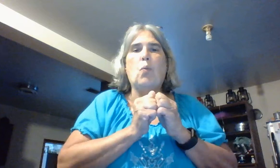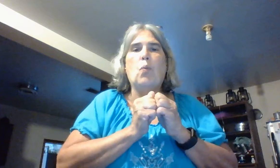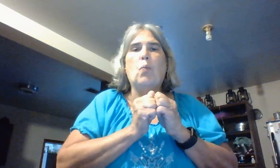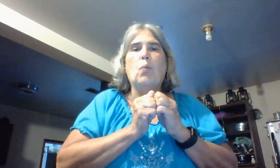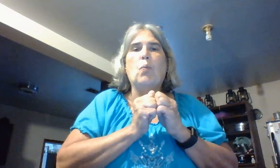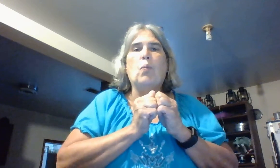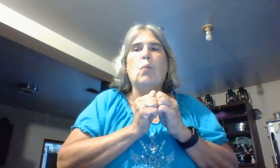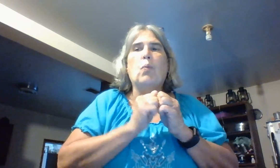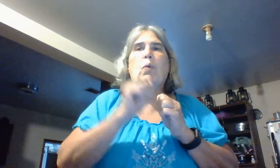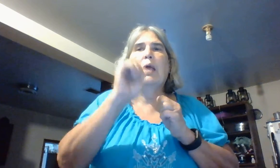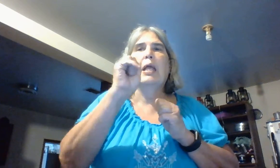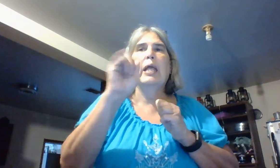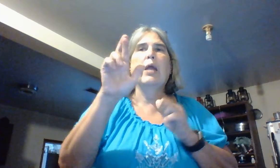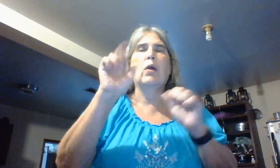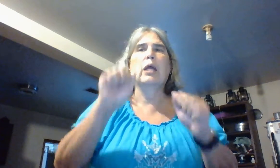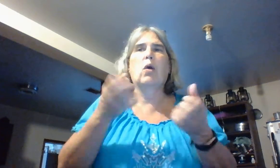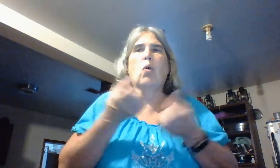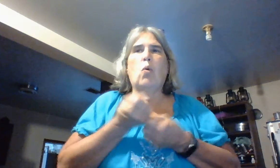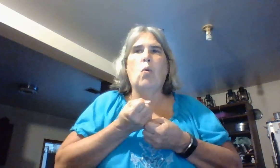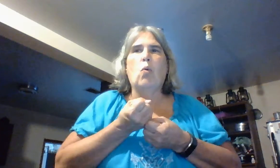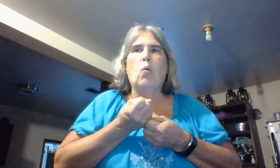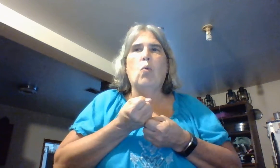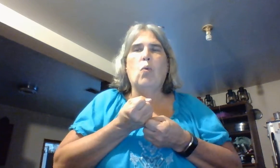can hold at a certain temperature.